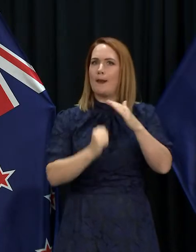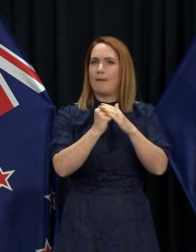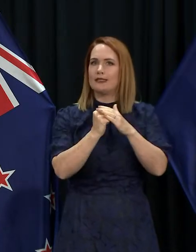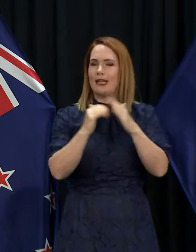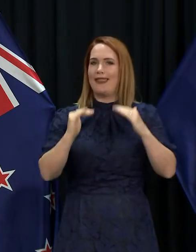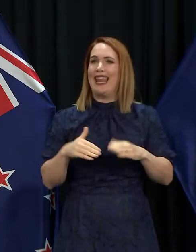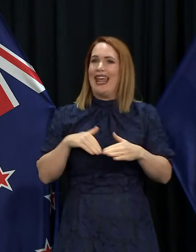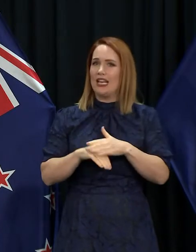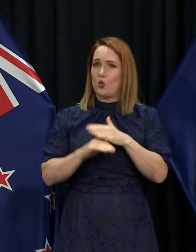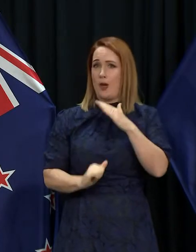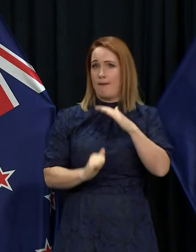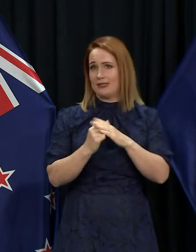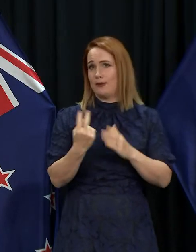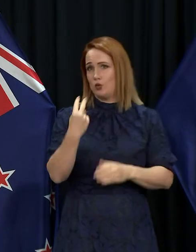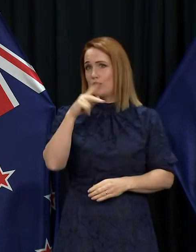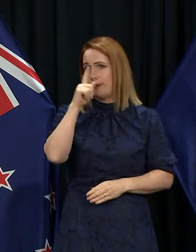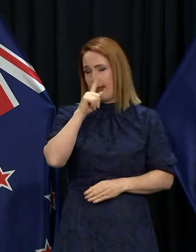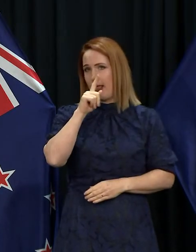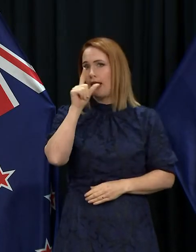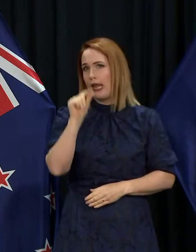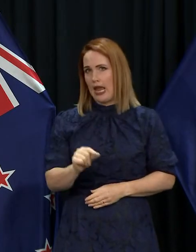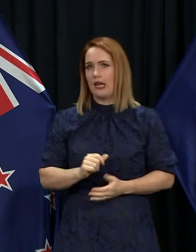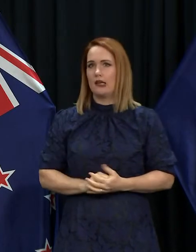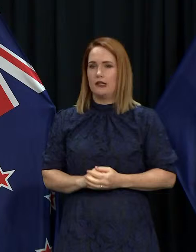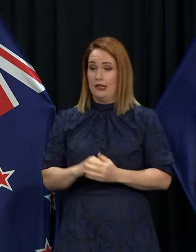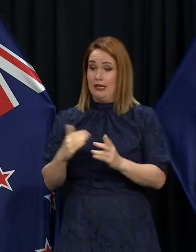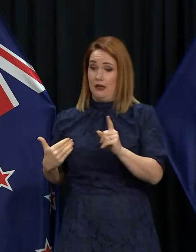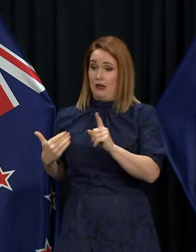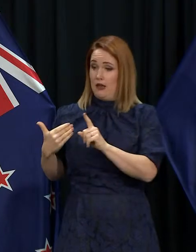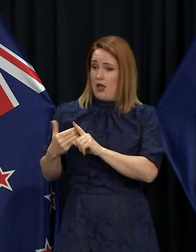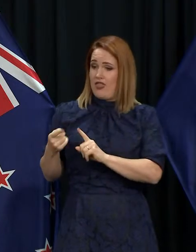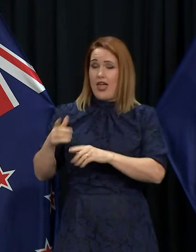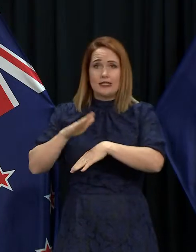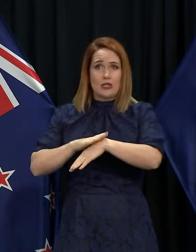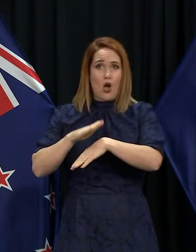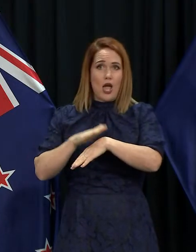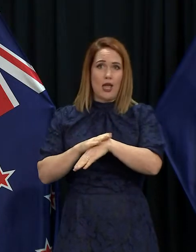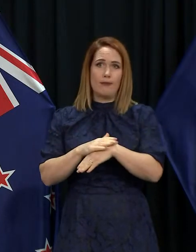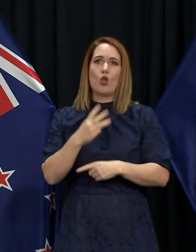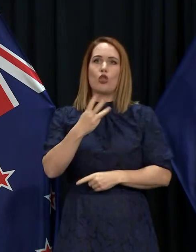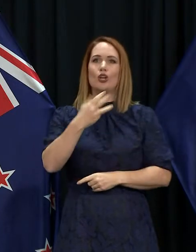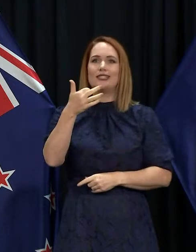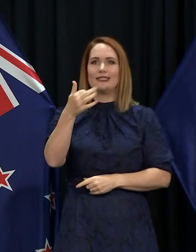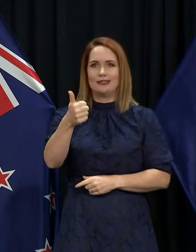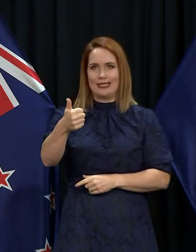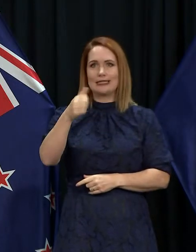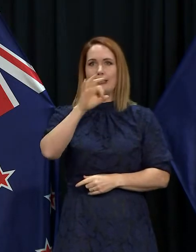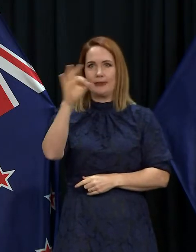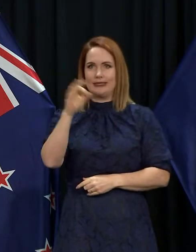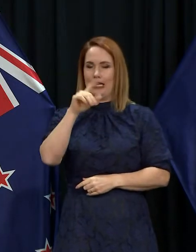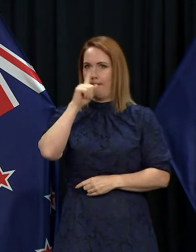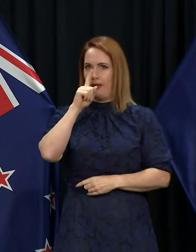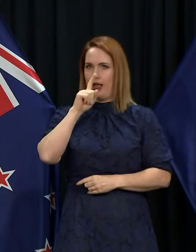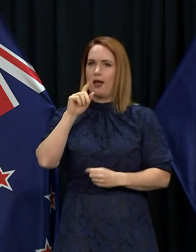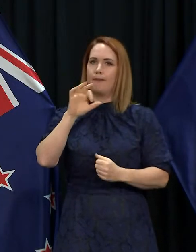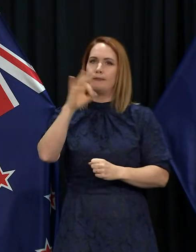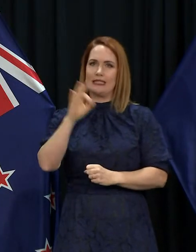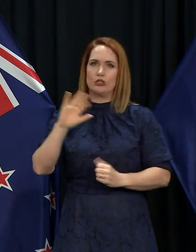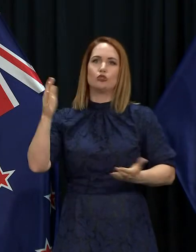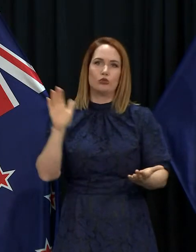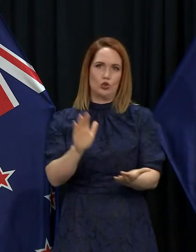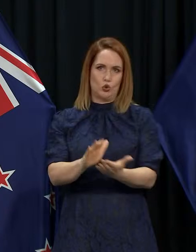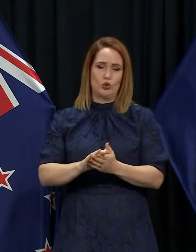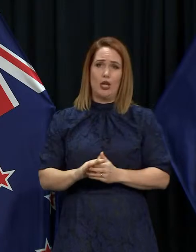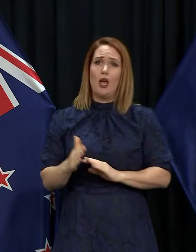then, the rolling average of cases has declined by 36%. 4 weeks ago, we were averaging around 20,000 cases a